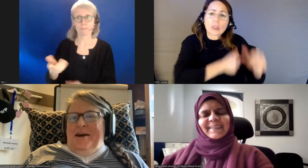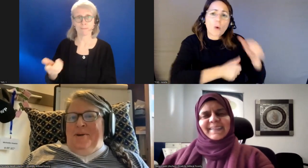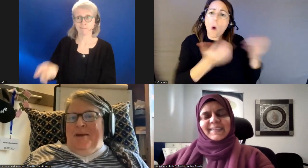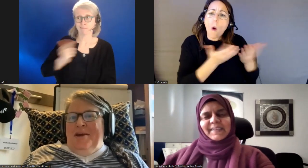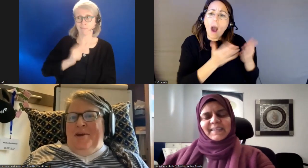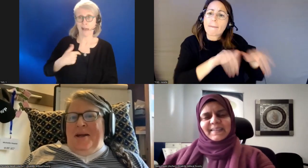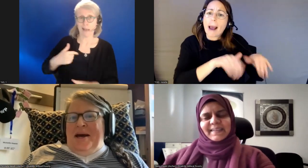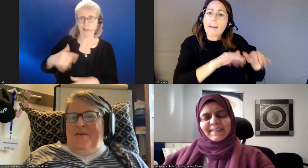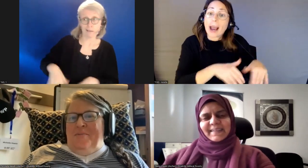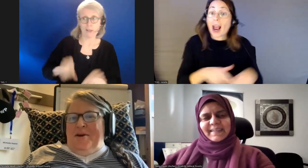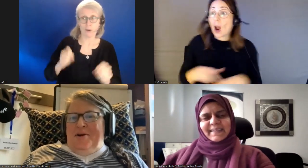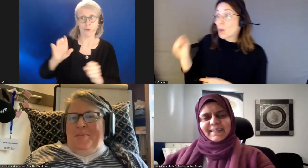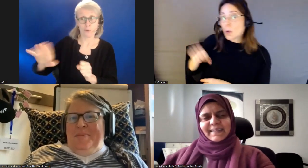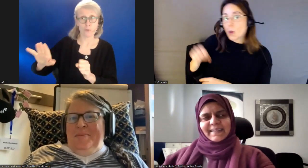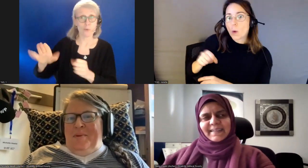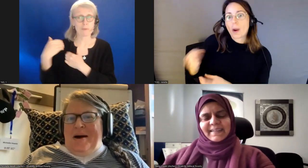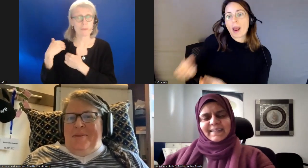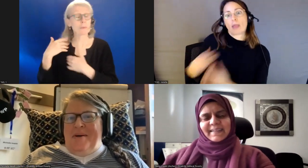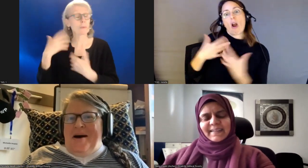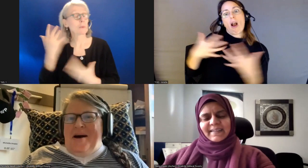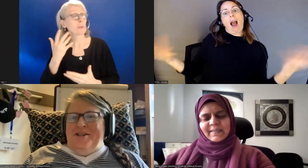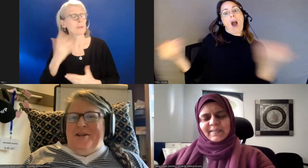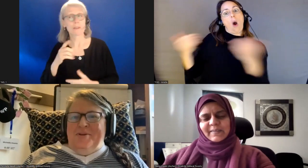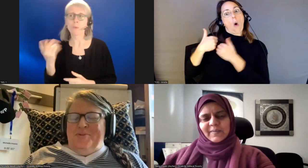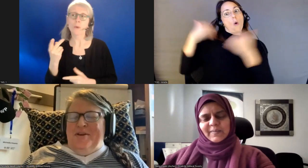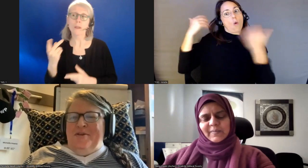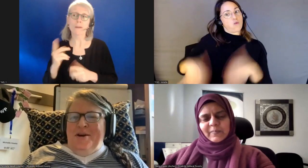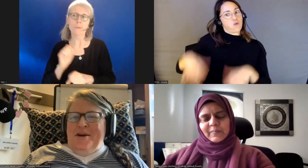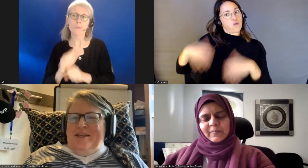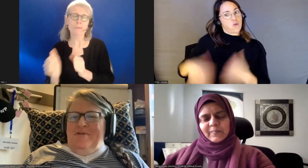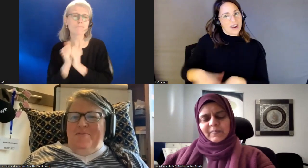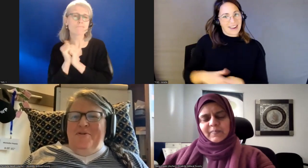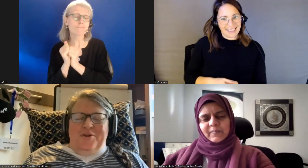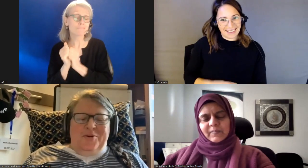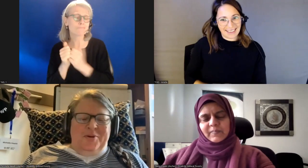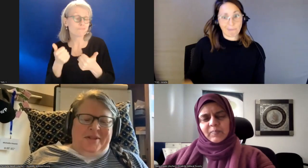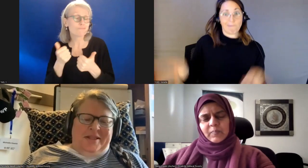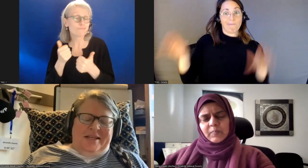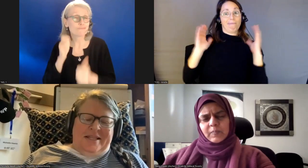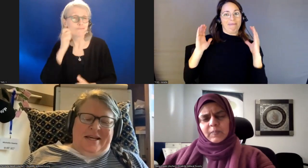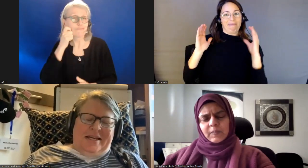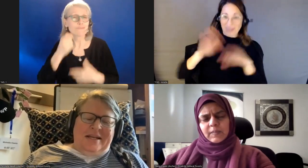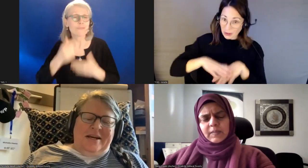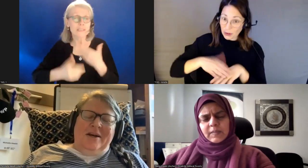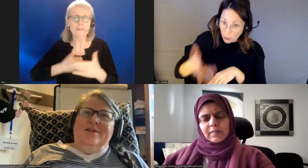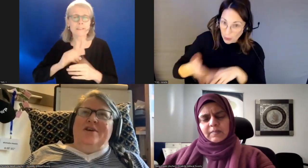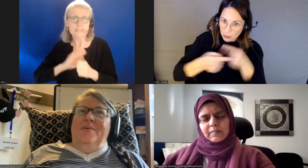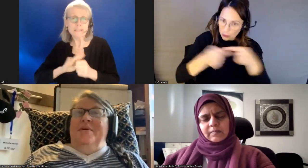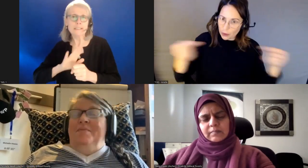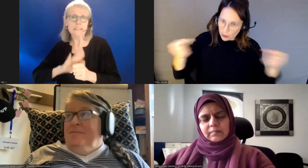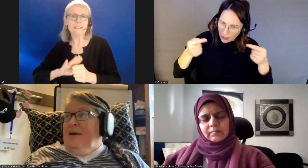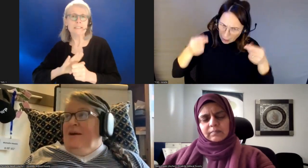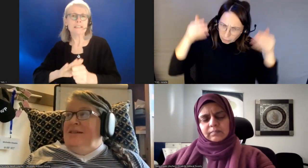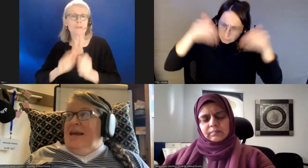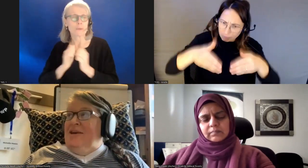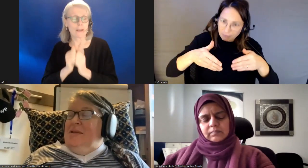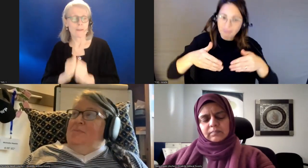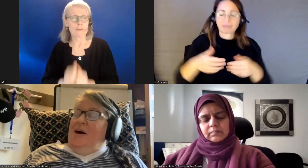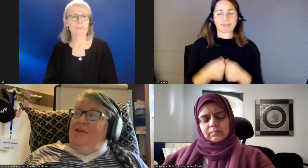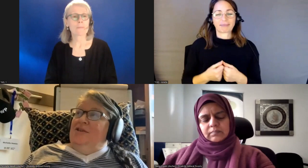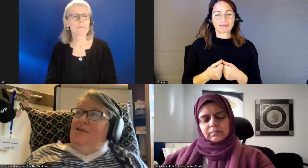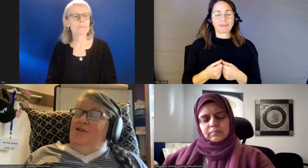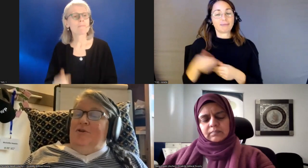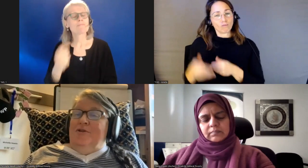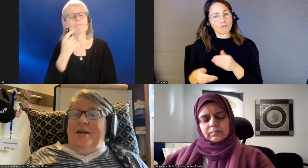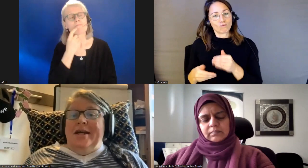then, you and I have become quite the partnership as we've moved forward with these things. So if I take up